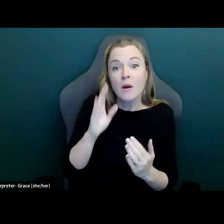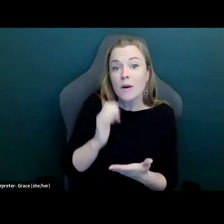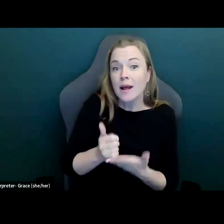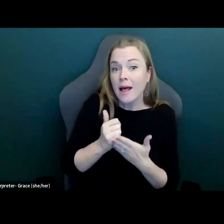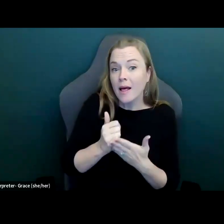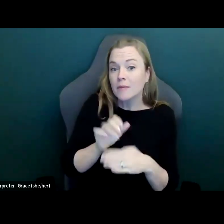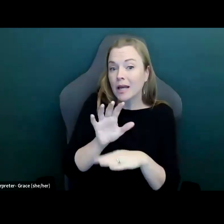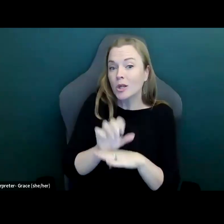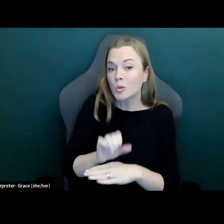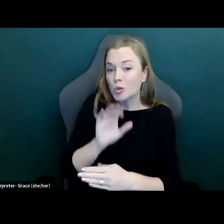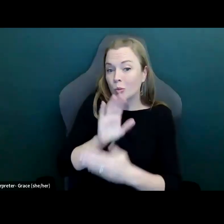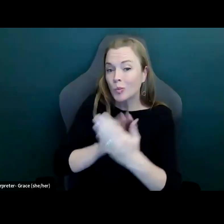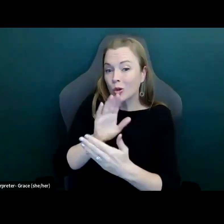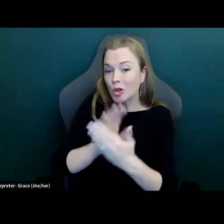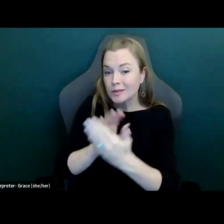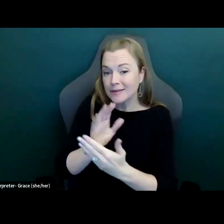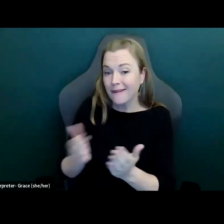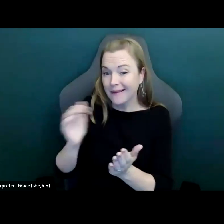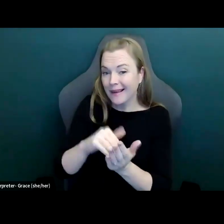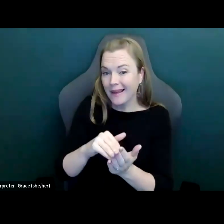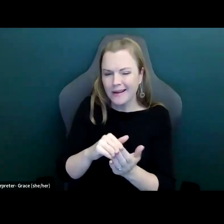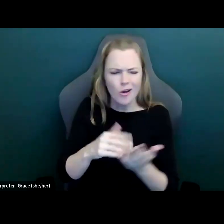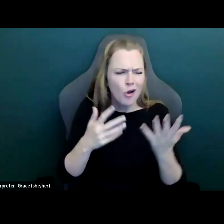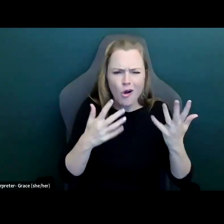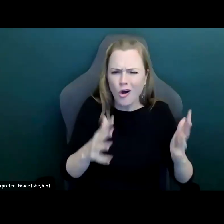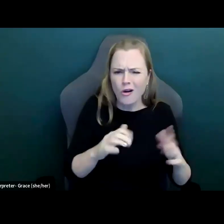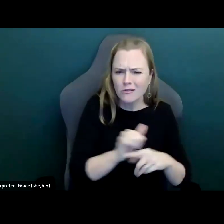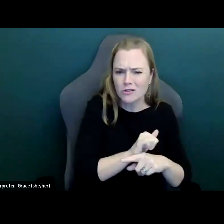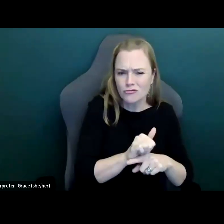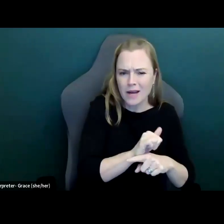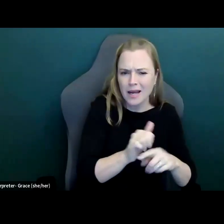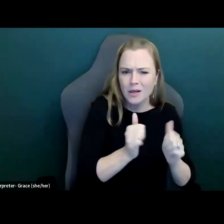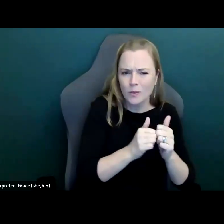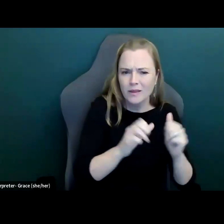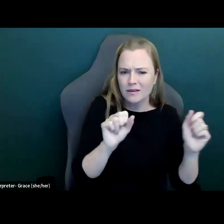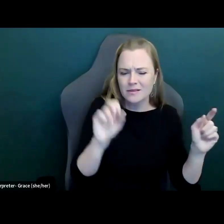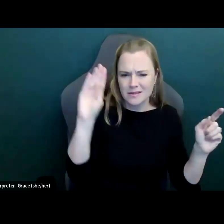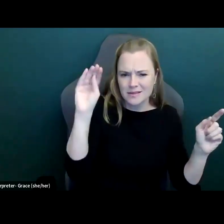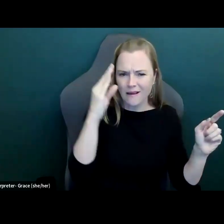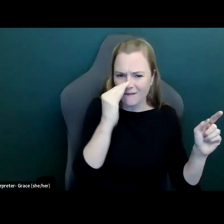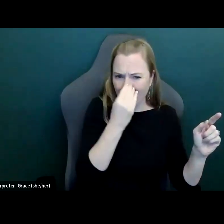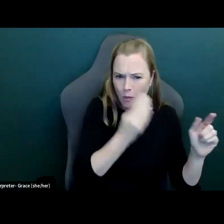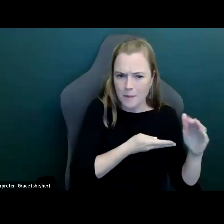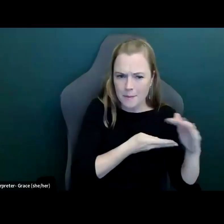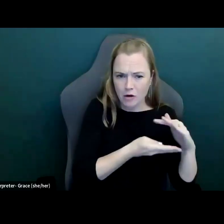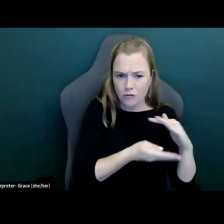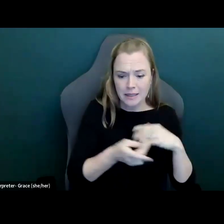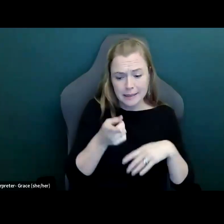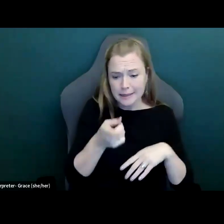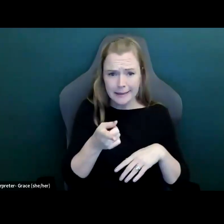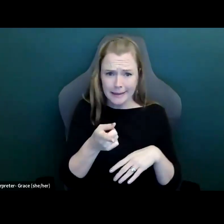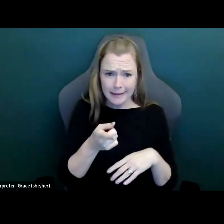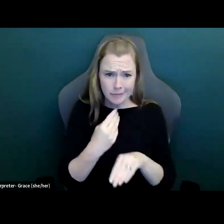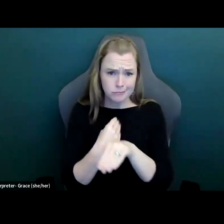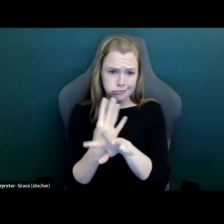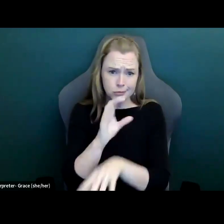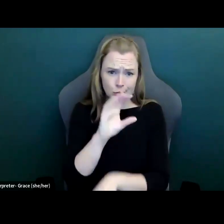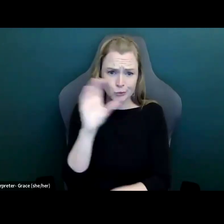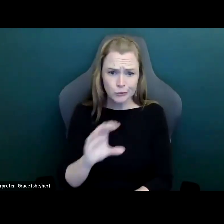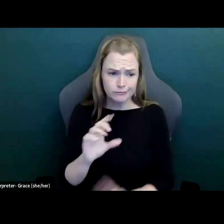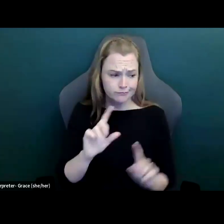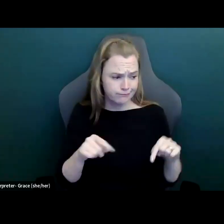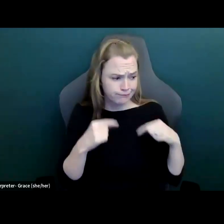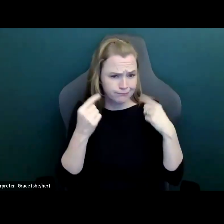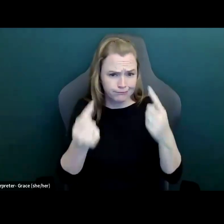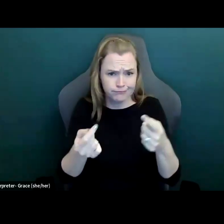he had already, done the job training program with Sunflower Bakery. I mean, he had been on Zoom like many of us for a year and a half.